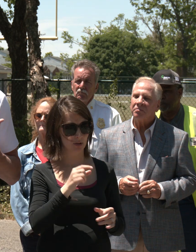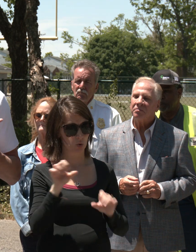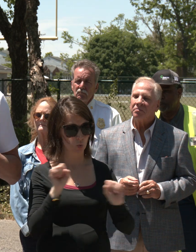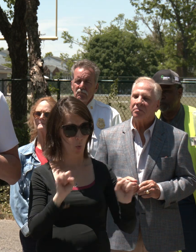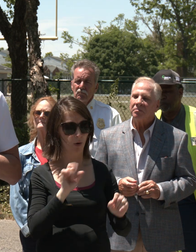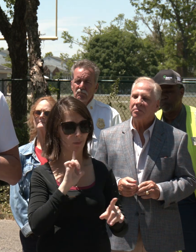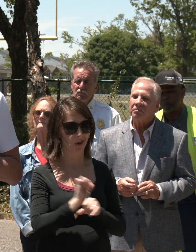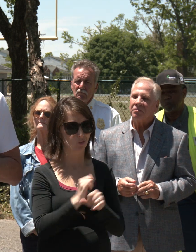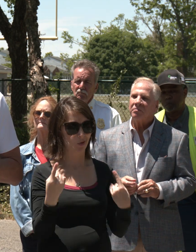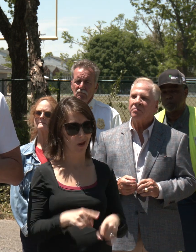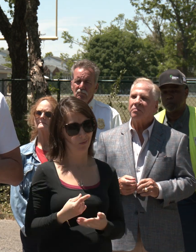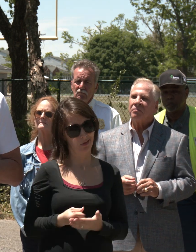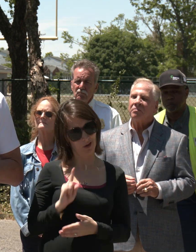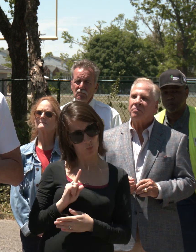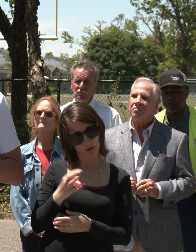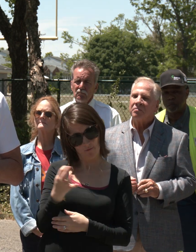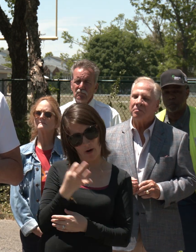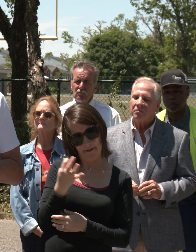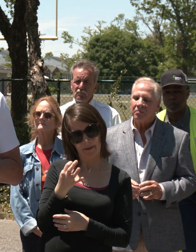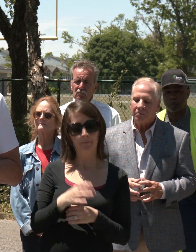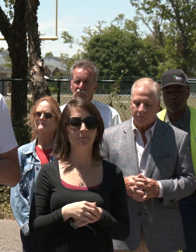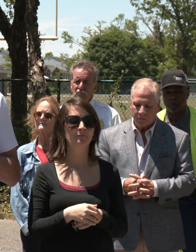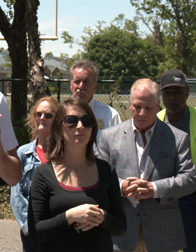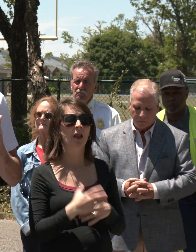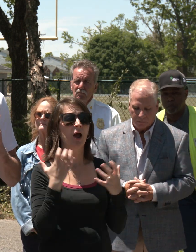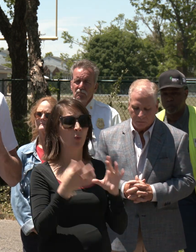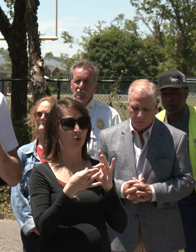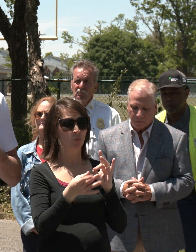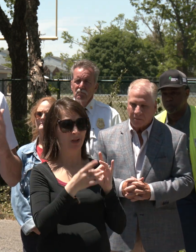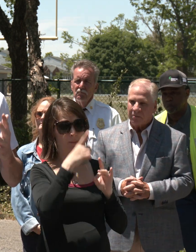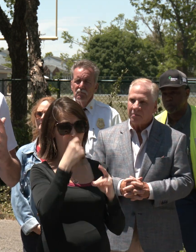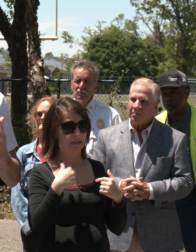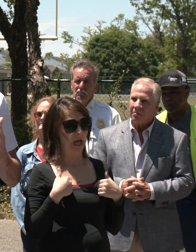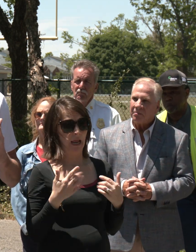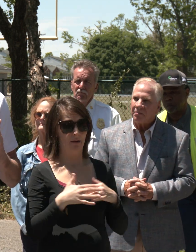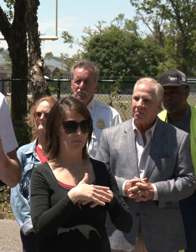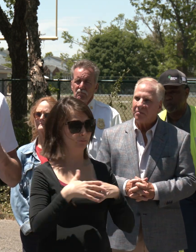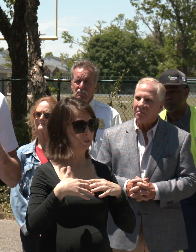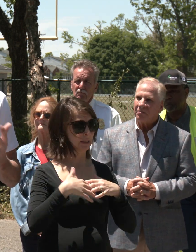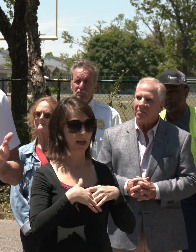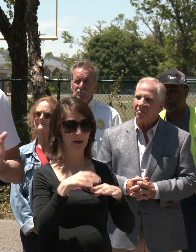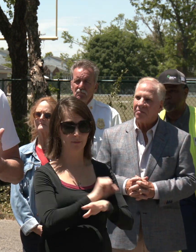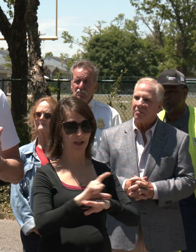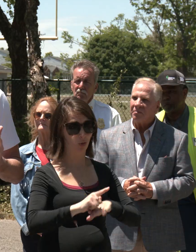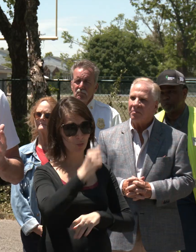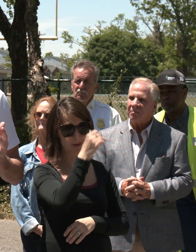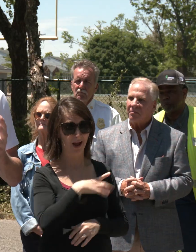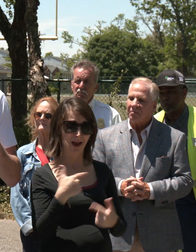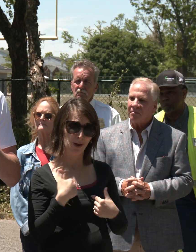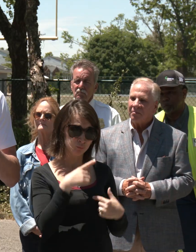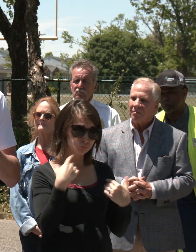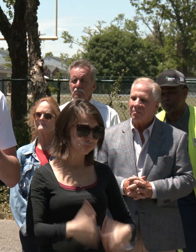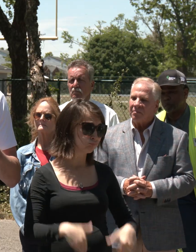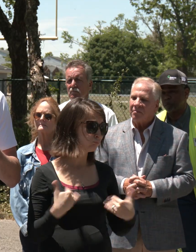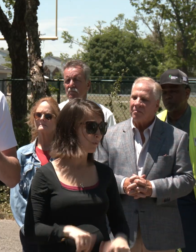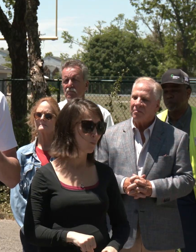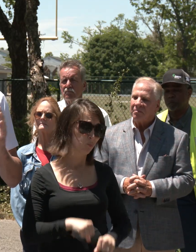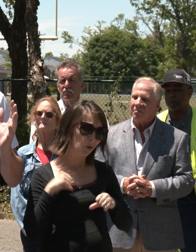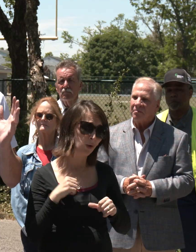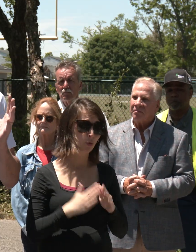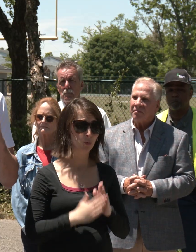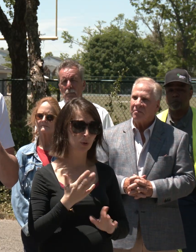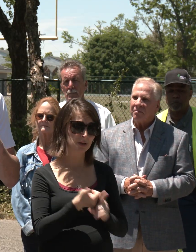I will just say this: I think that as a native St. Louis guy, I'm incredibly proud how the community has come